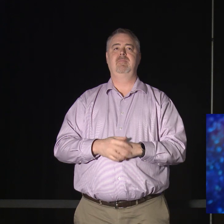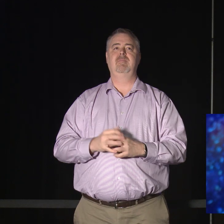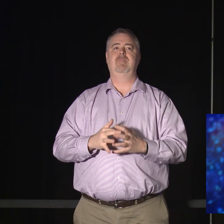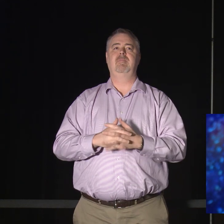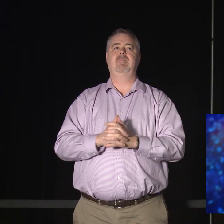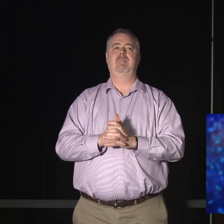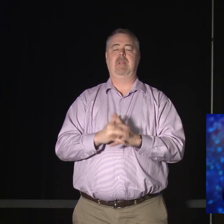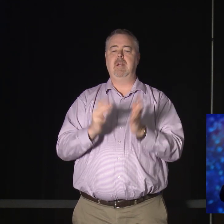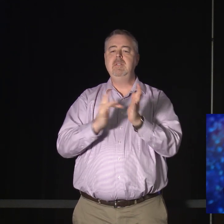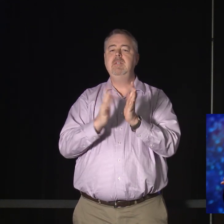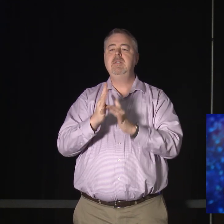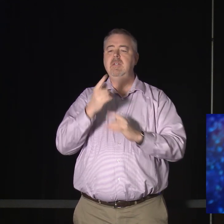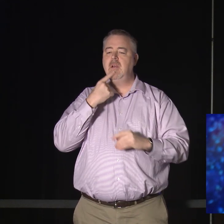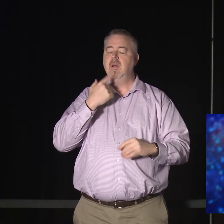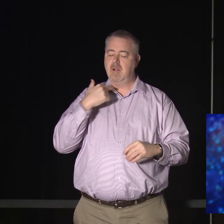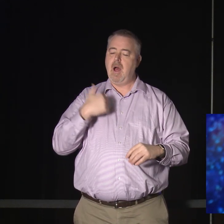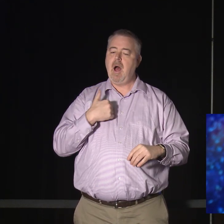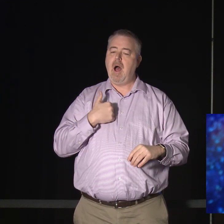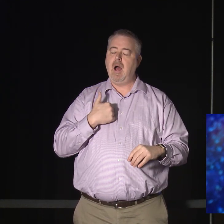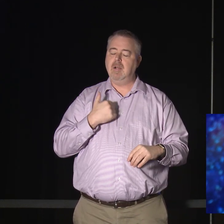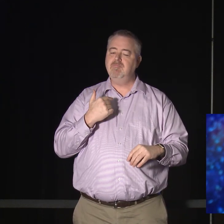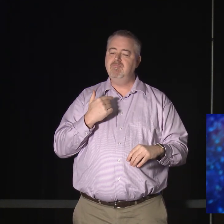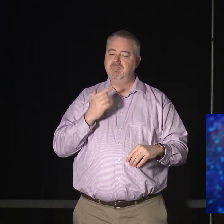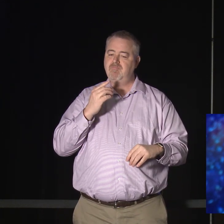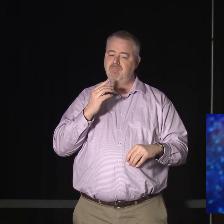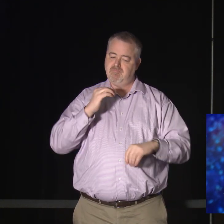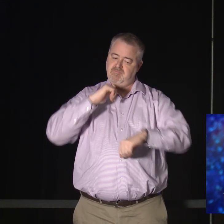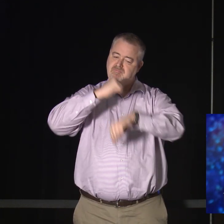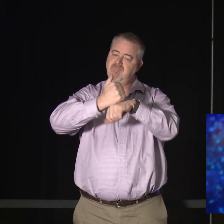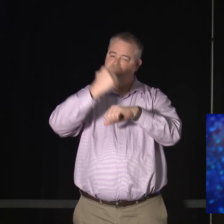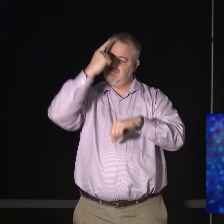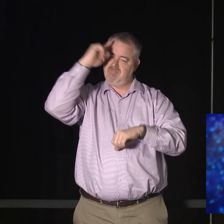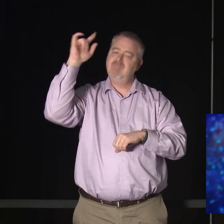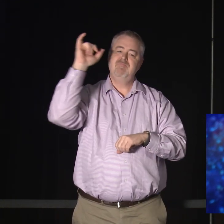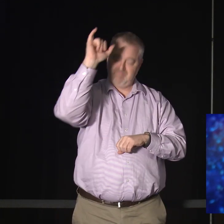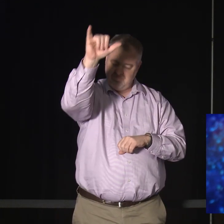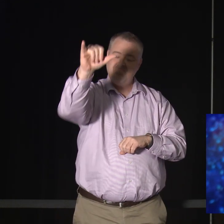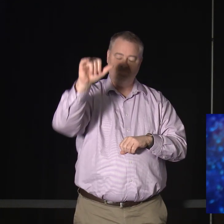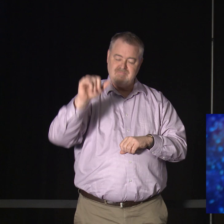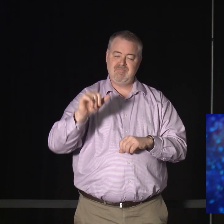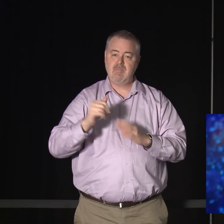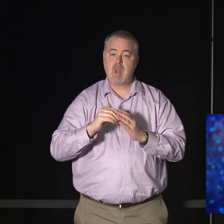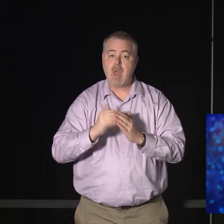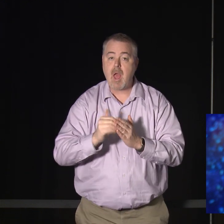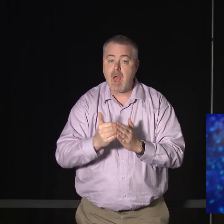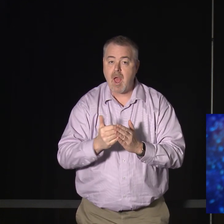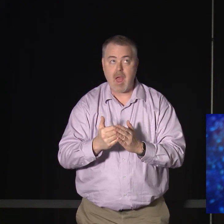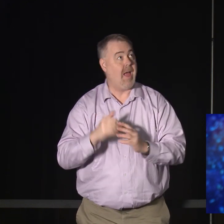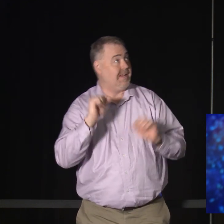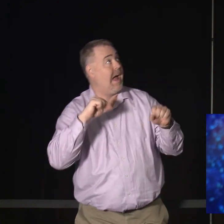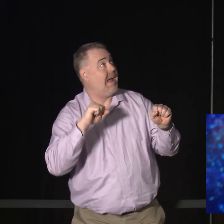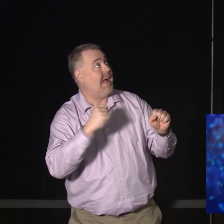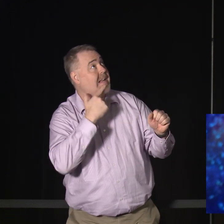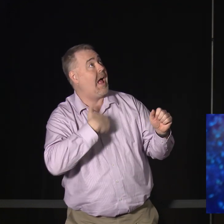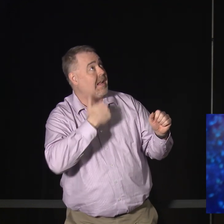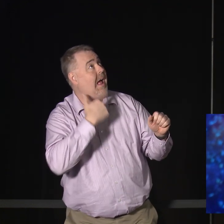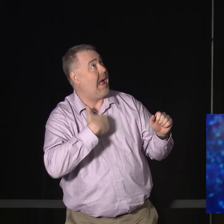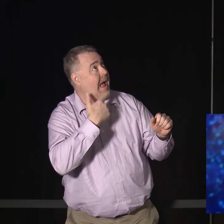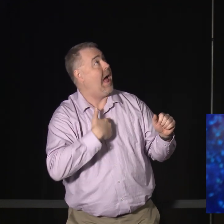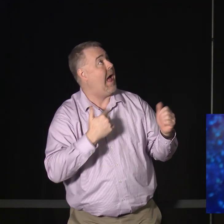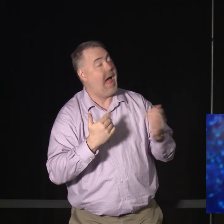Jesus said, I am going to set up an everlasting kingdom. And you know how I'm going to do it? They said, yes, yes, tell us,